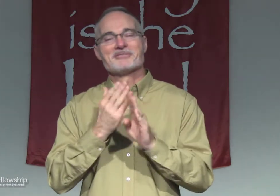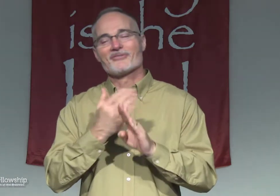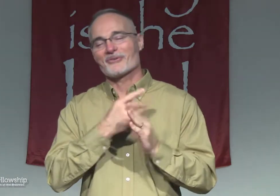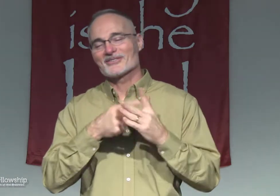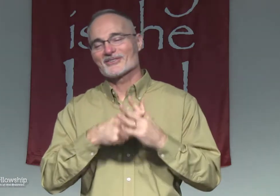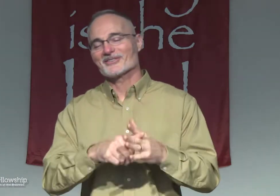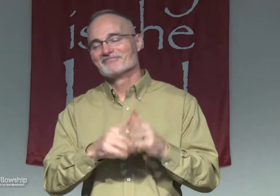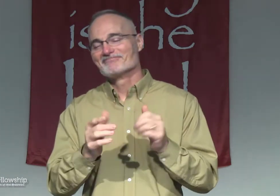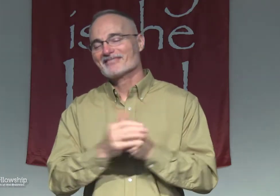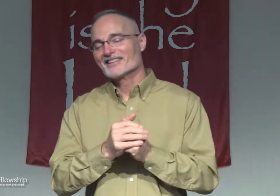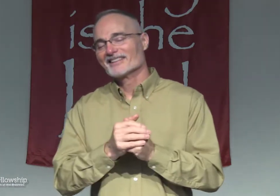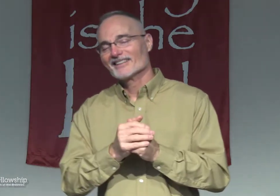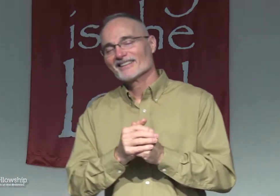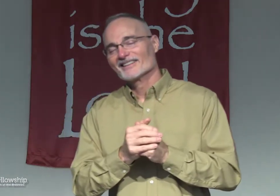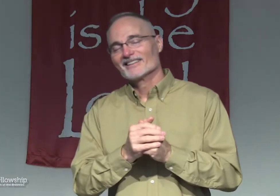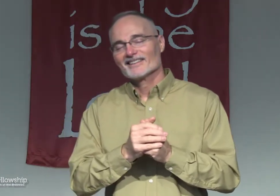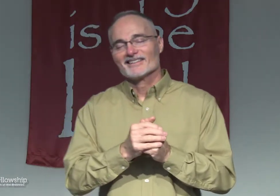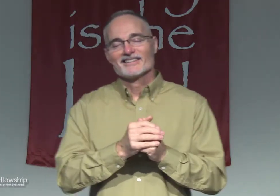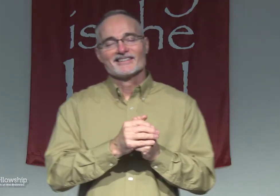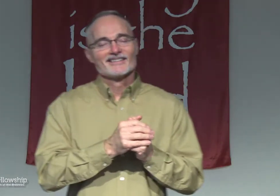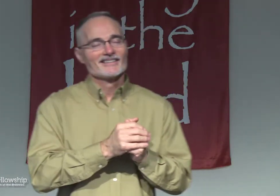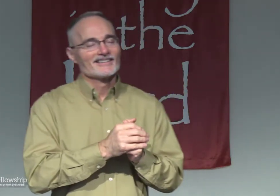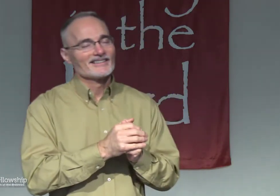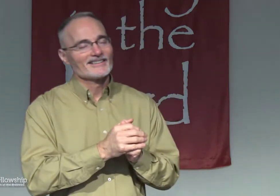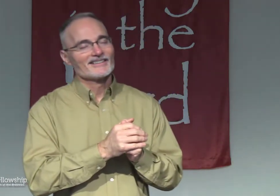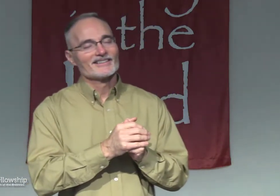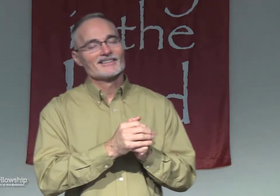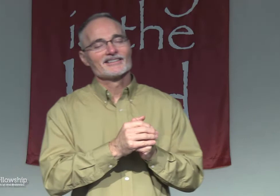Let's pray before we get started.